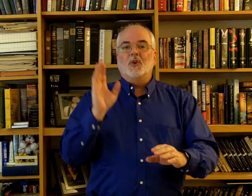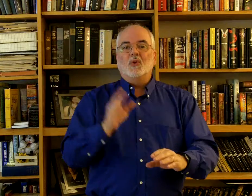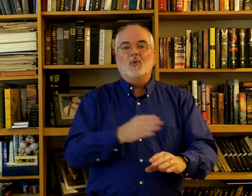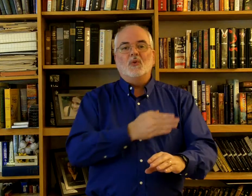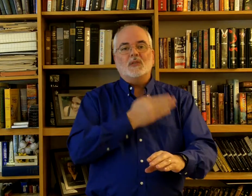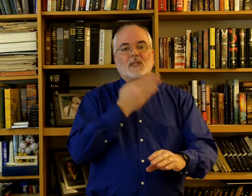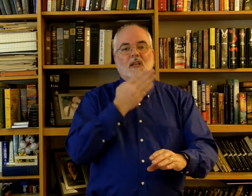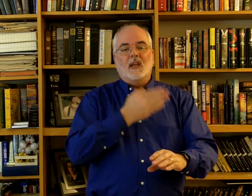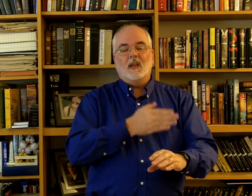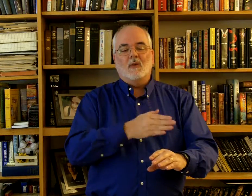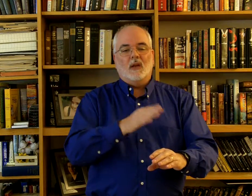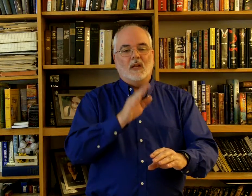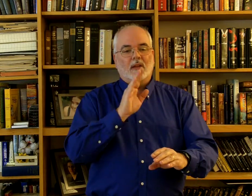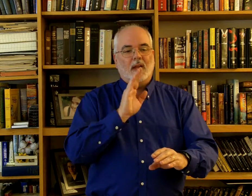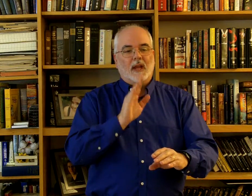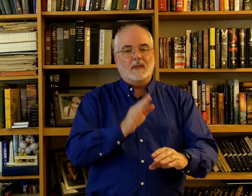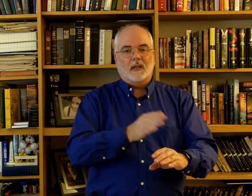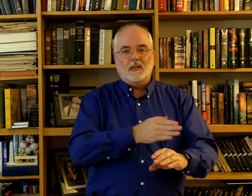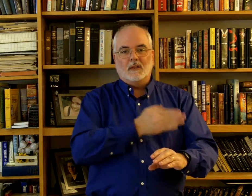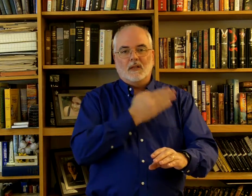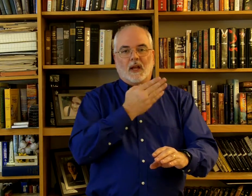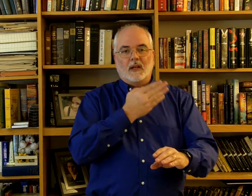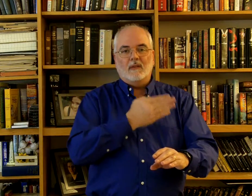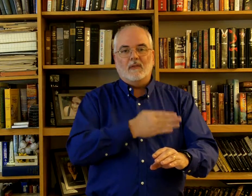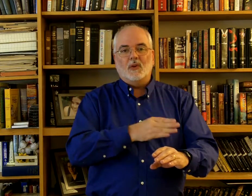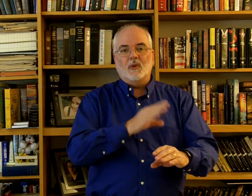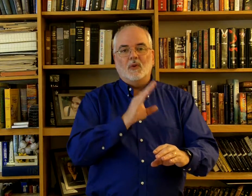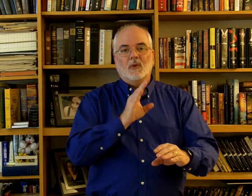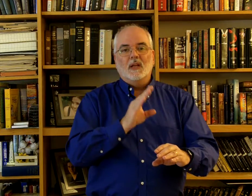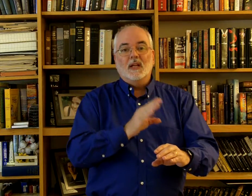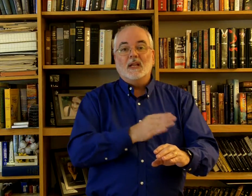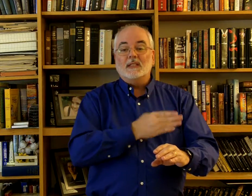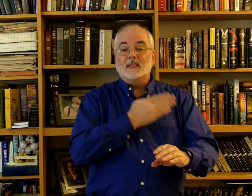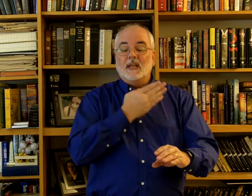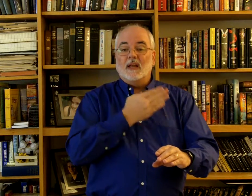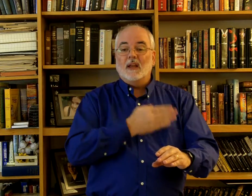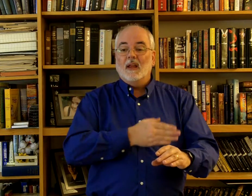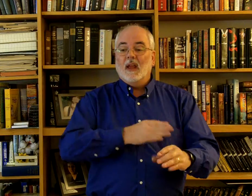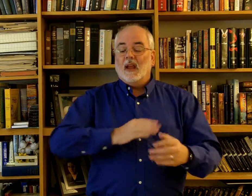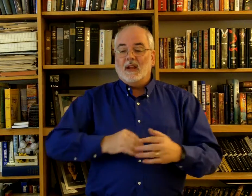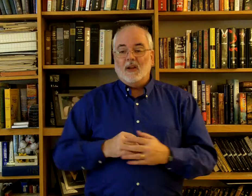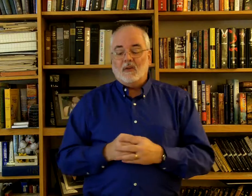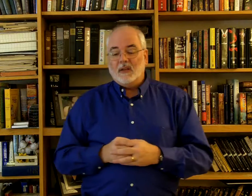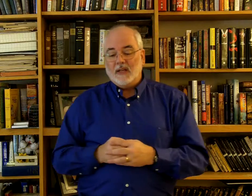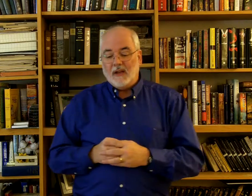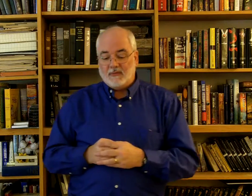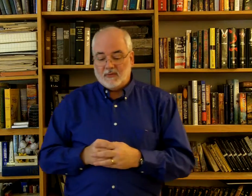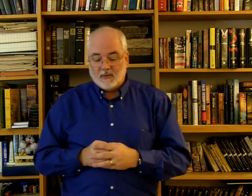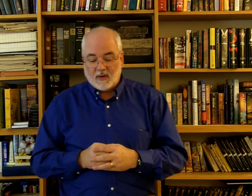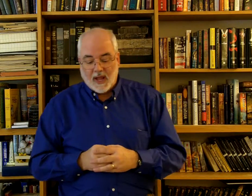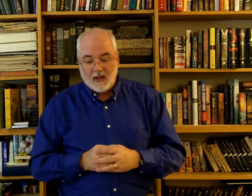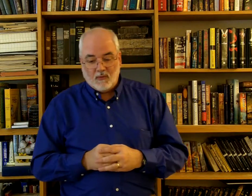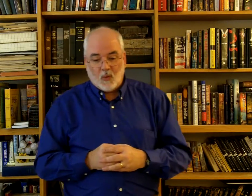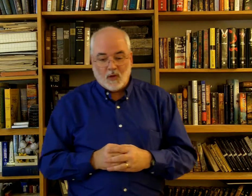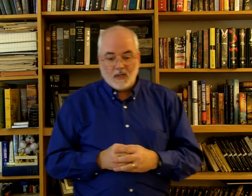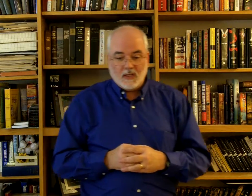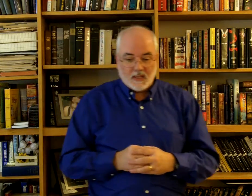To sing. Well, we kick out the little connective. To sing. And you know, the deaf have one